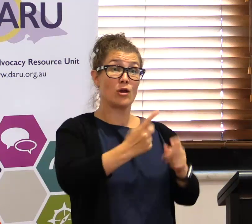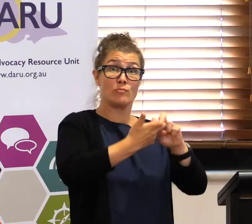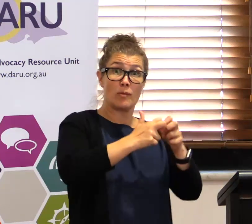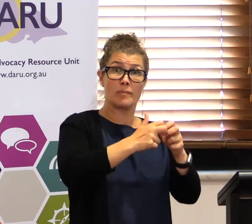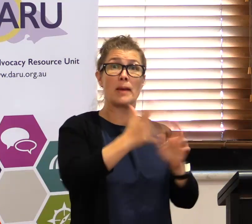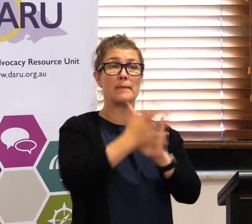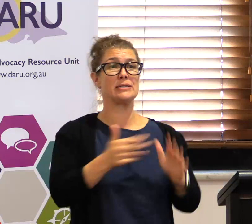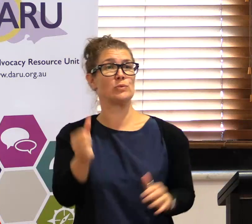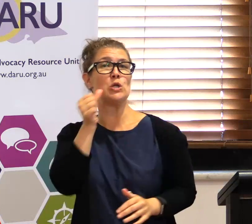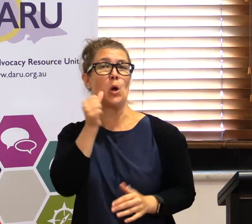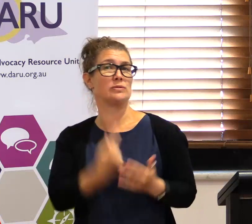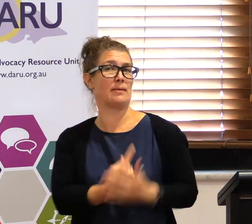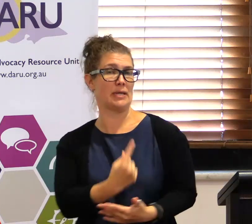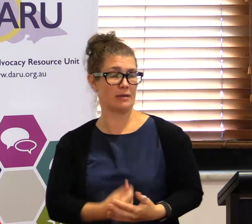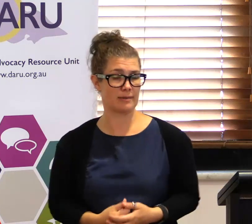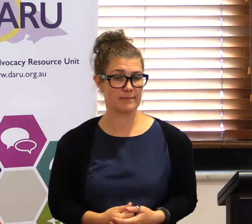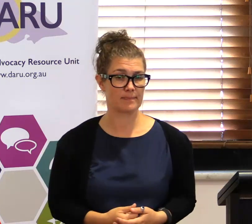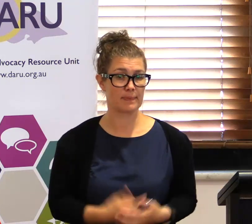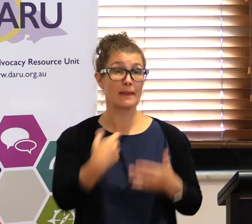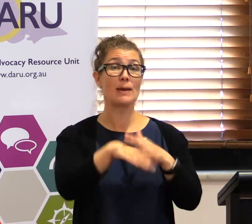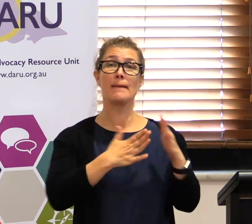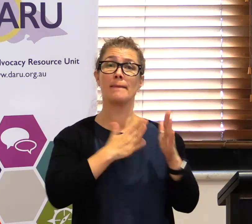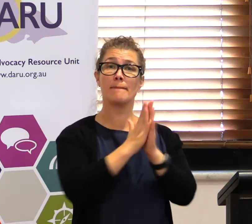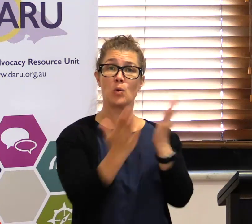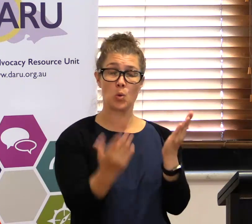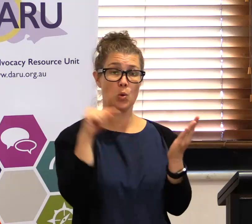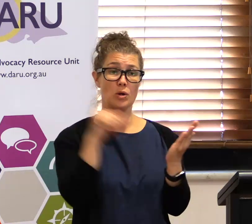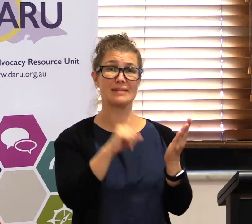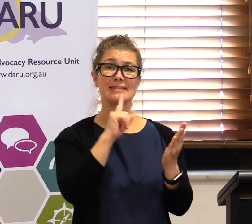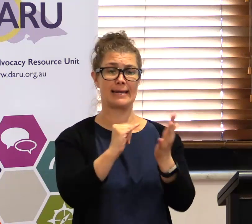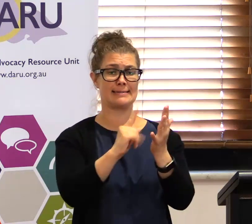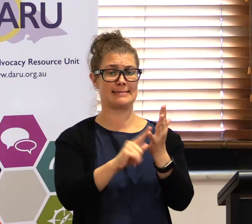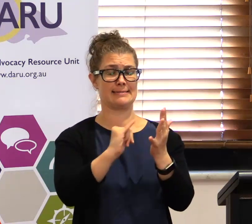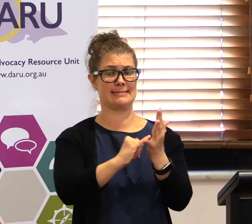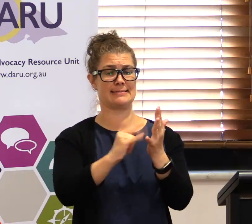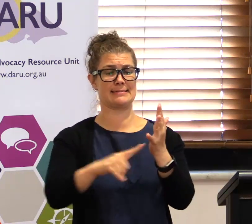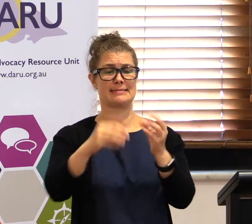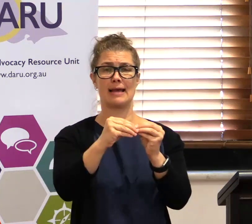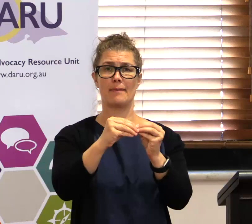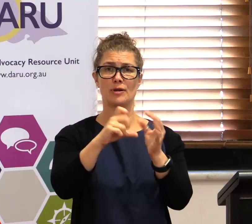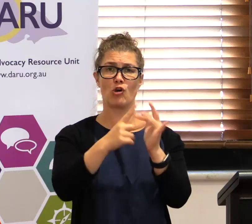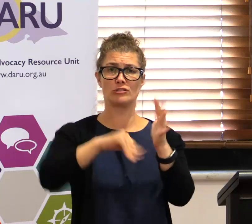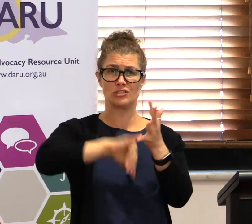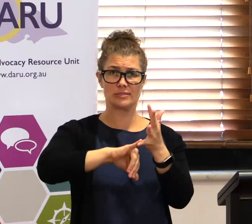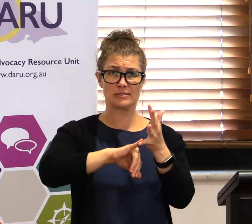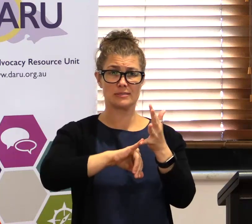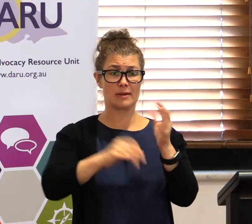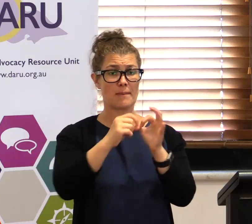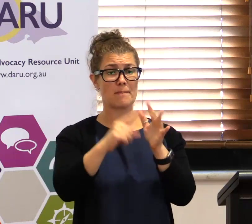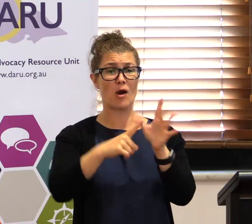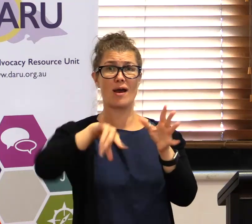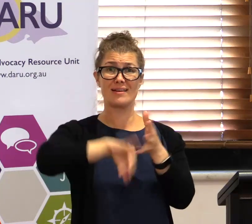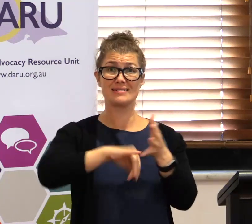know. And in the book I say, subconscious bias, the first thing you need to do is raise